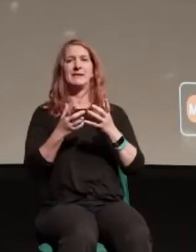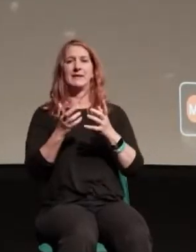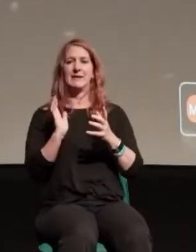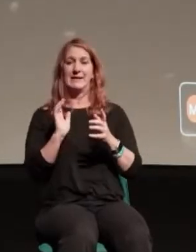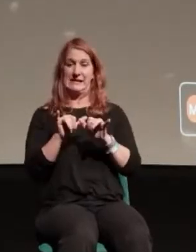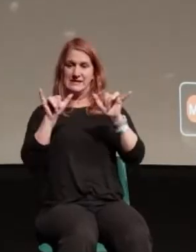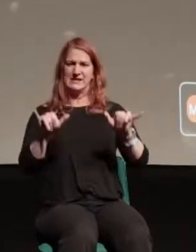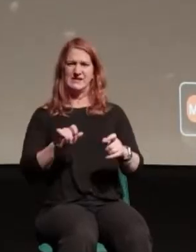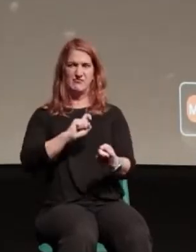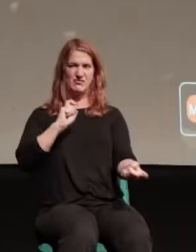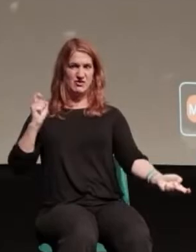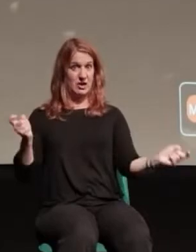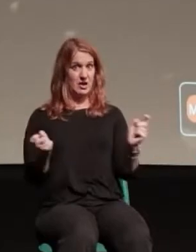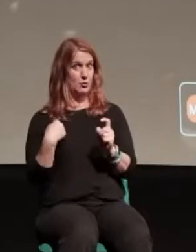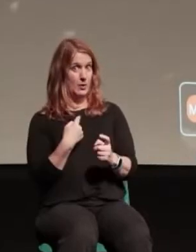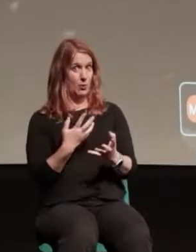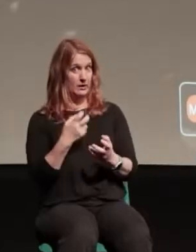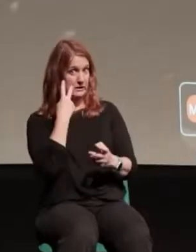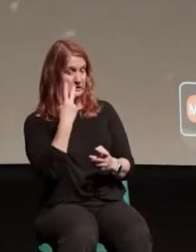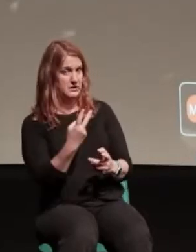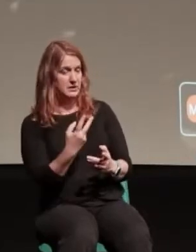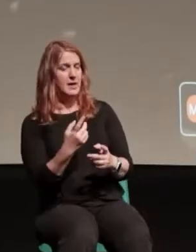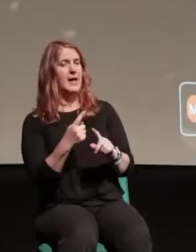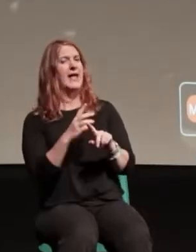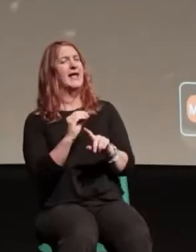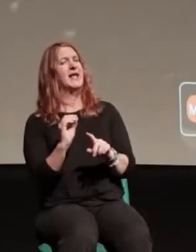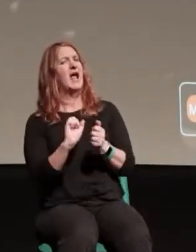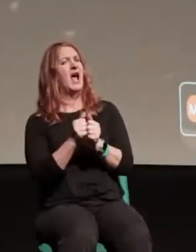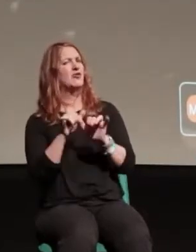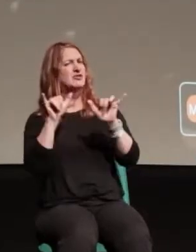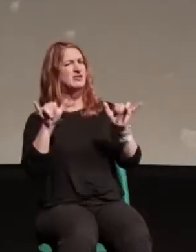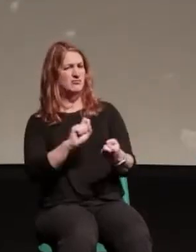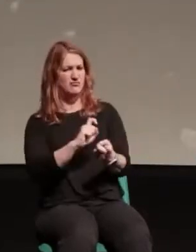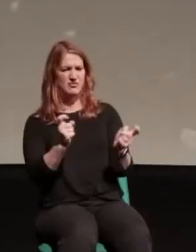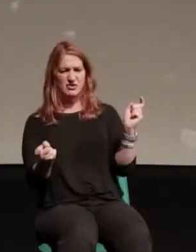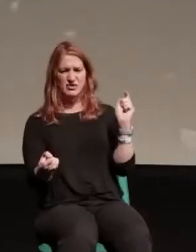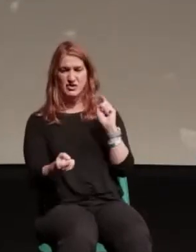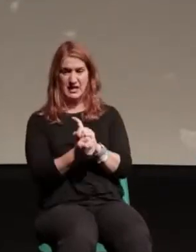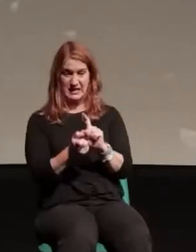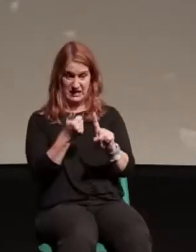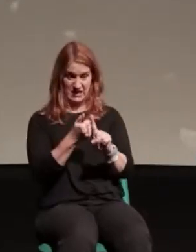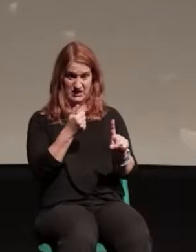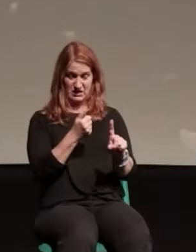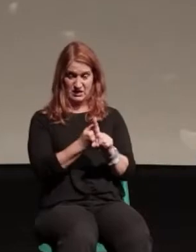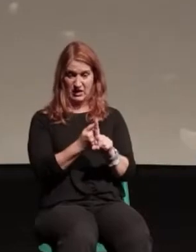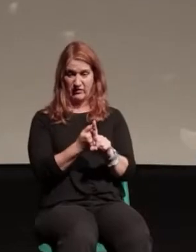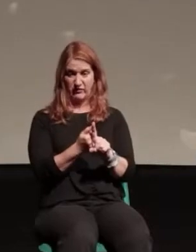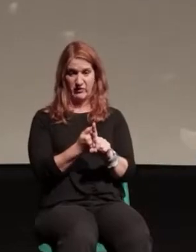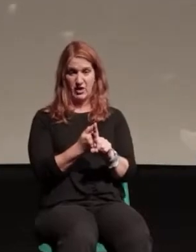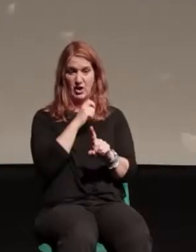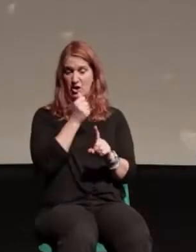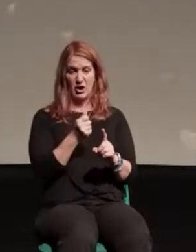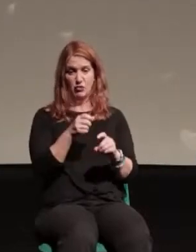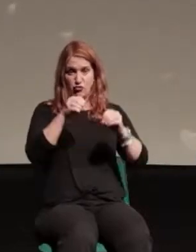we want to see, and how that can maybe not change what is so vital about